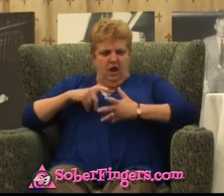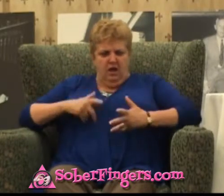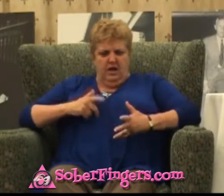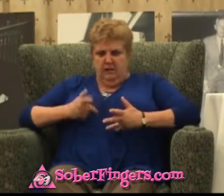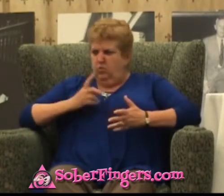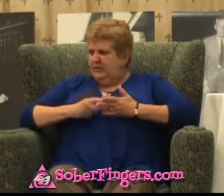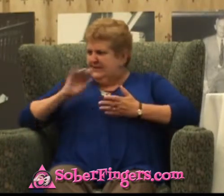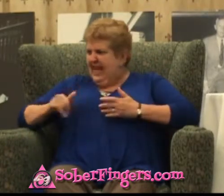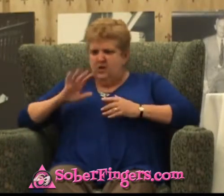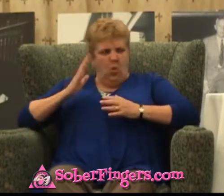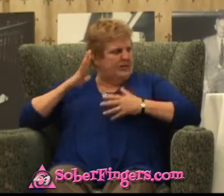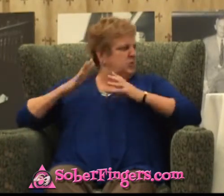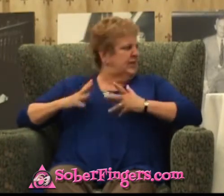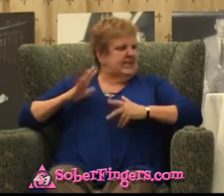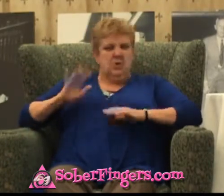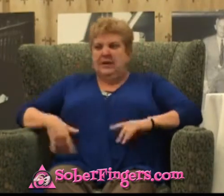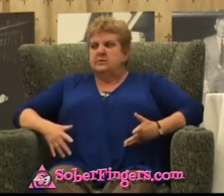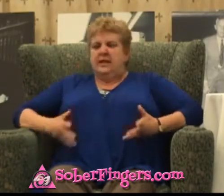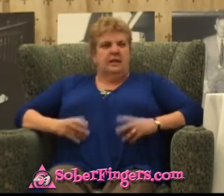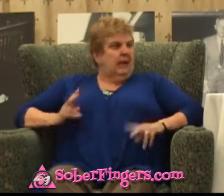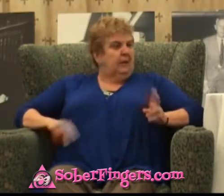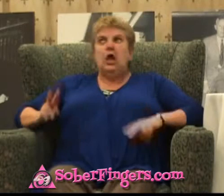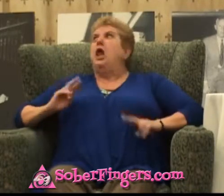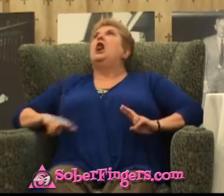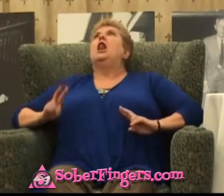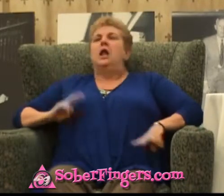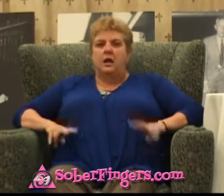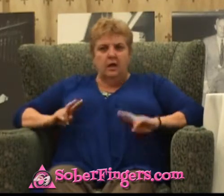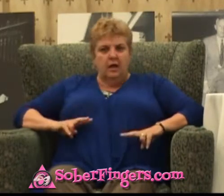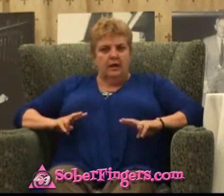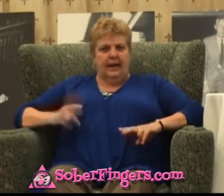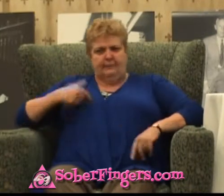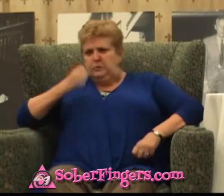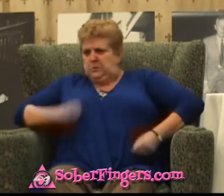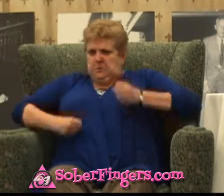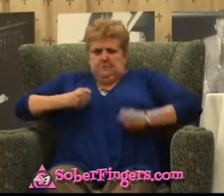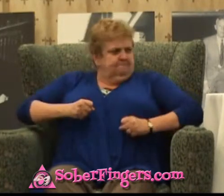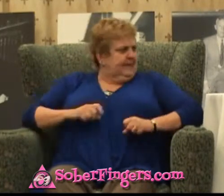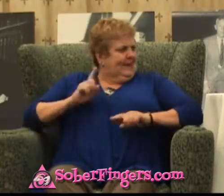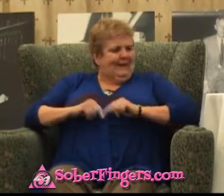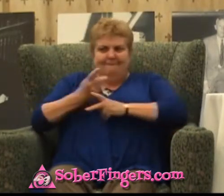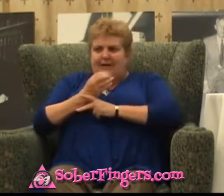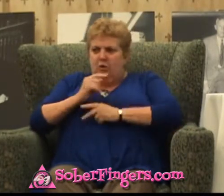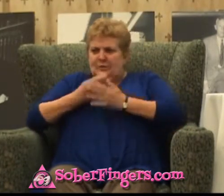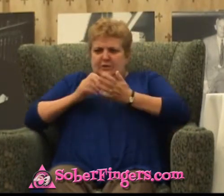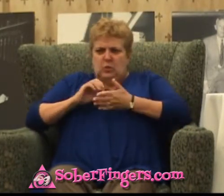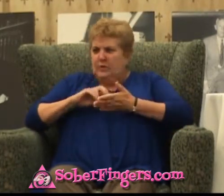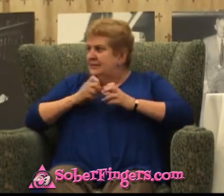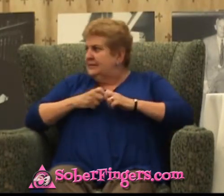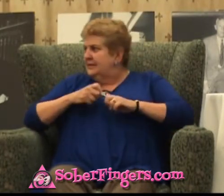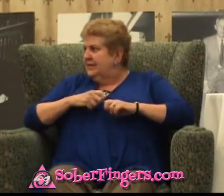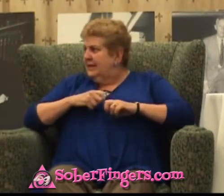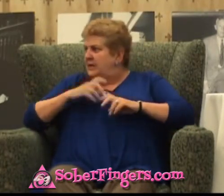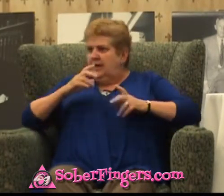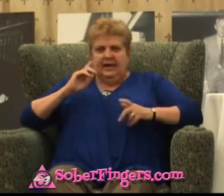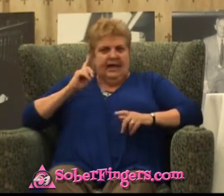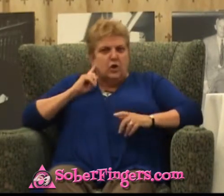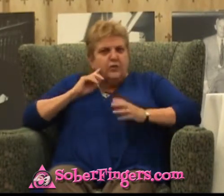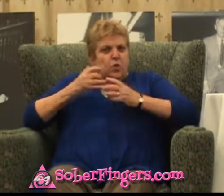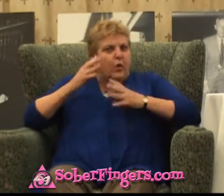What is that? What is that? What is that? You know, I'm looking all around, and so I'm stomping around, and I can't figure out what it is, and I hear this. And I'm like, what is it? See, I'm a